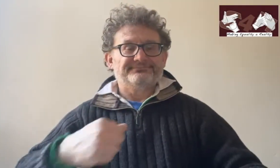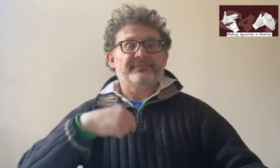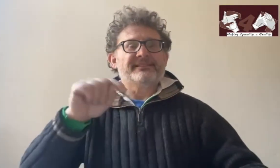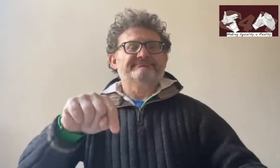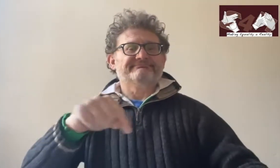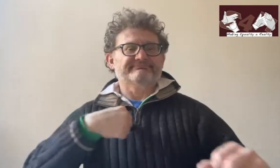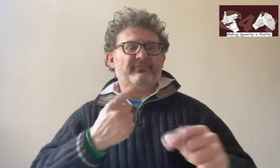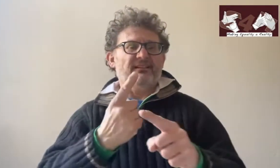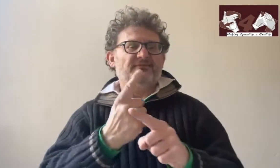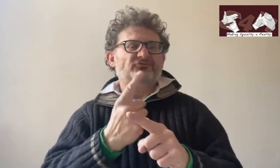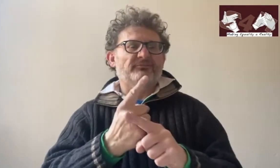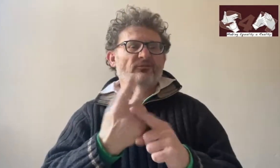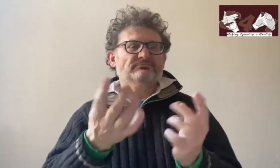Hello.